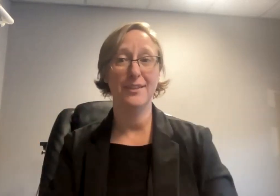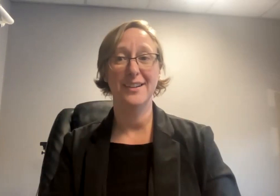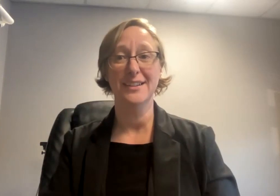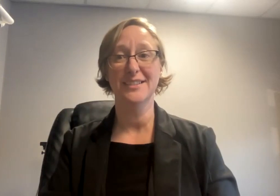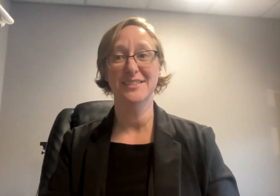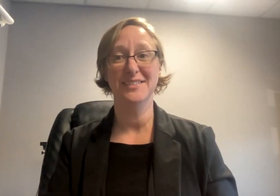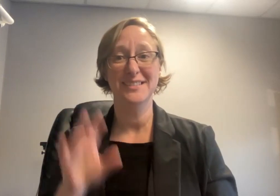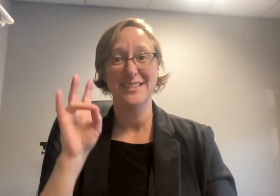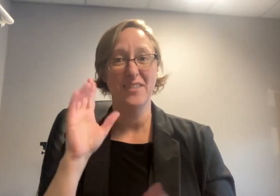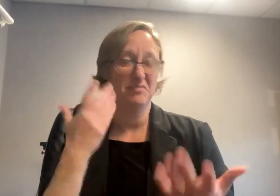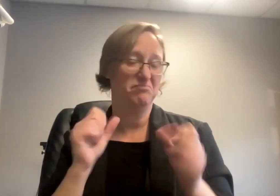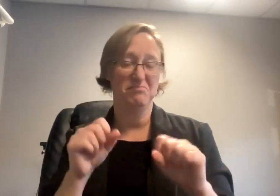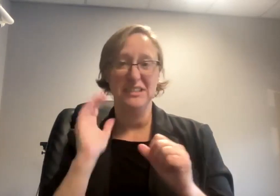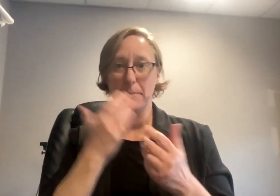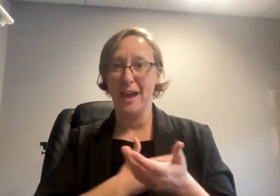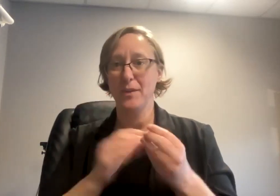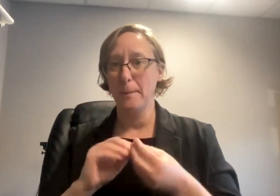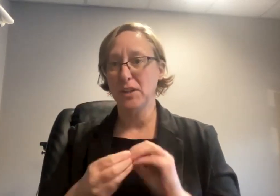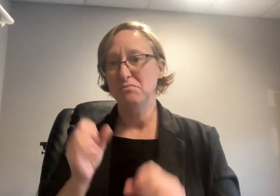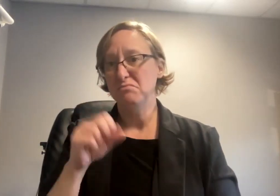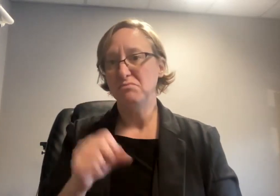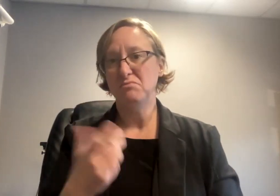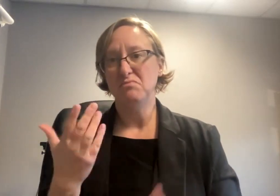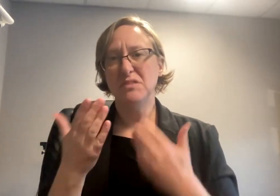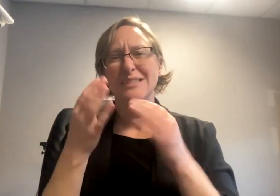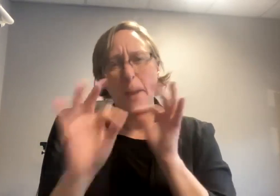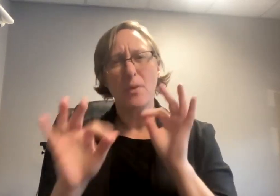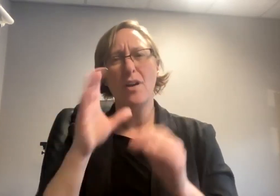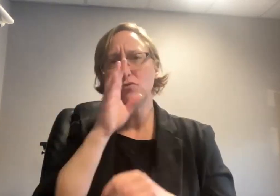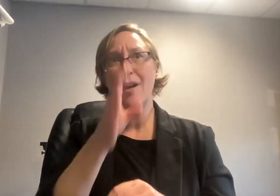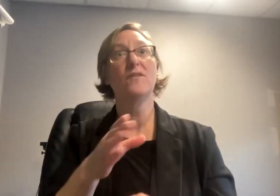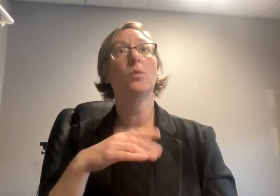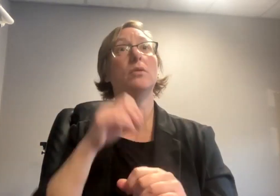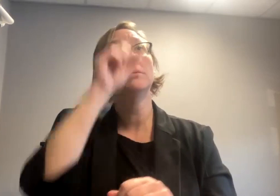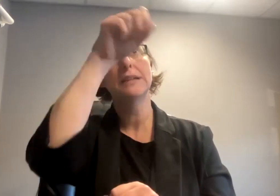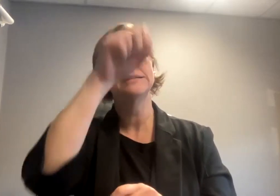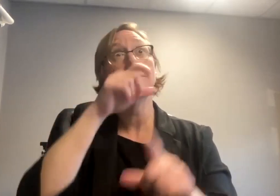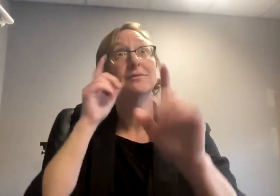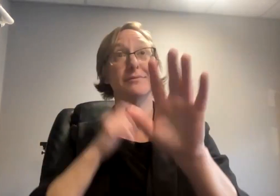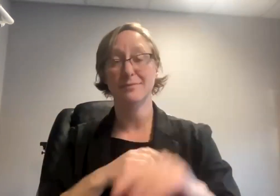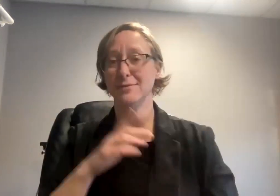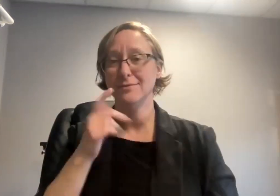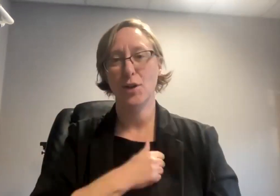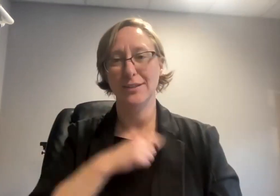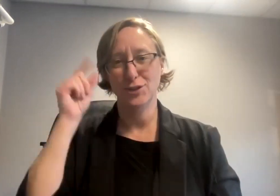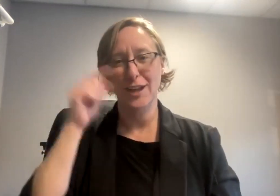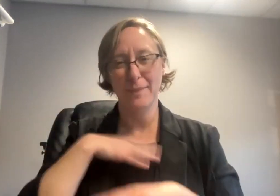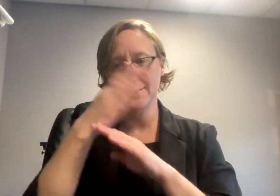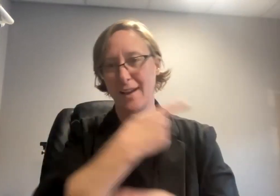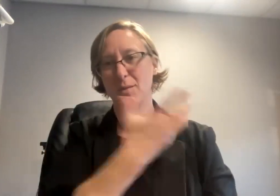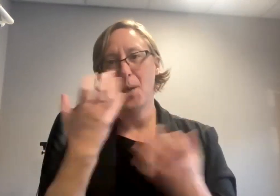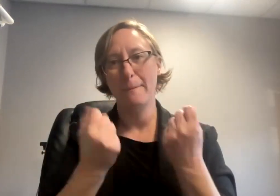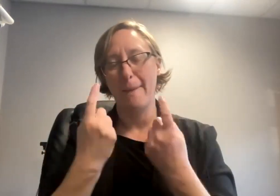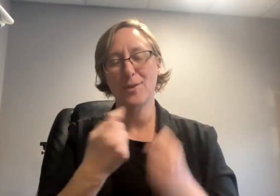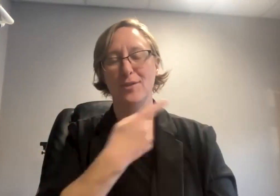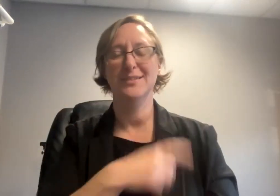7 each, right? Chrissy's saying that's her number. Yeah, so we can keep that number. Keep it simple.